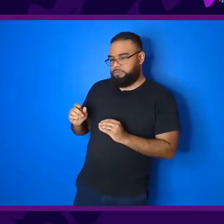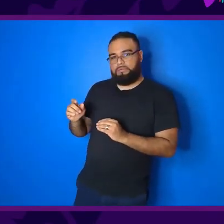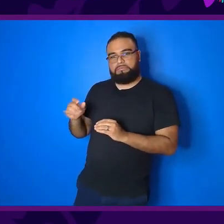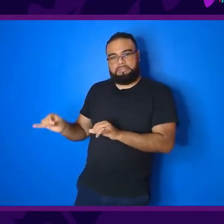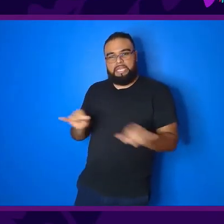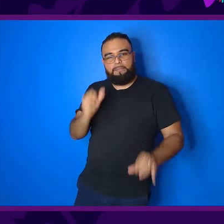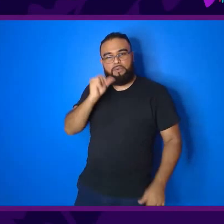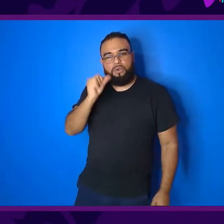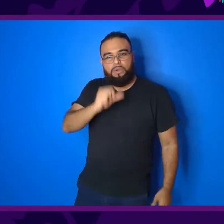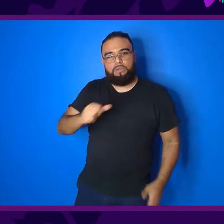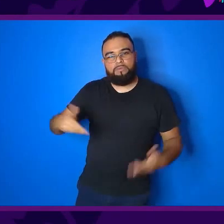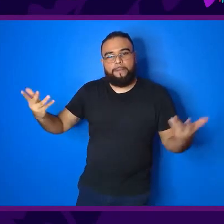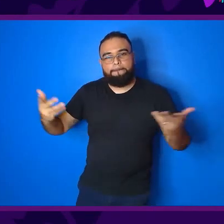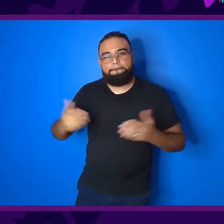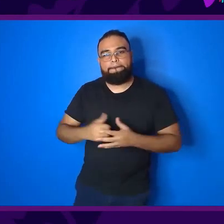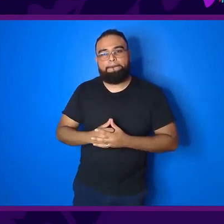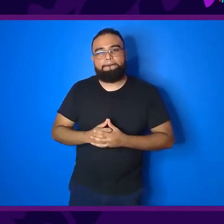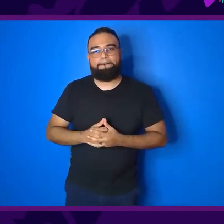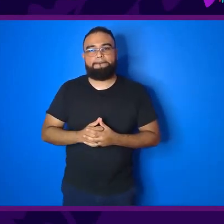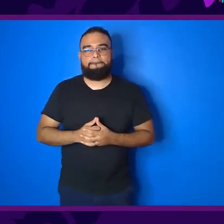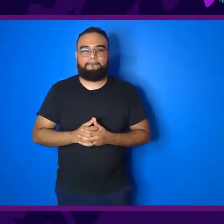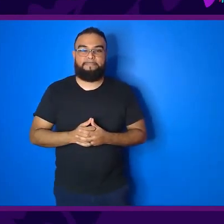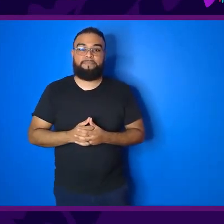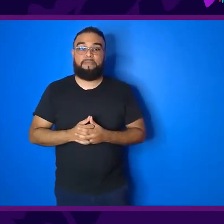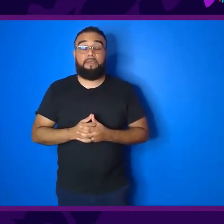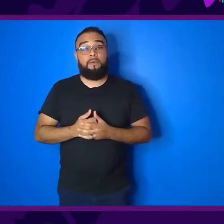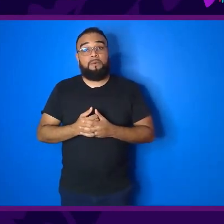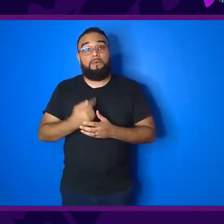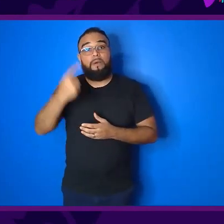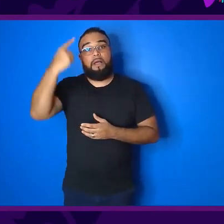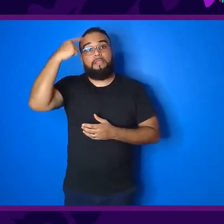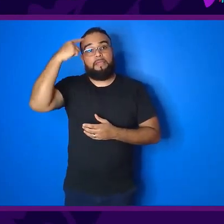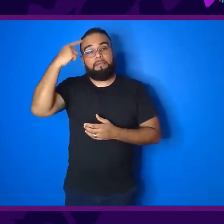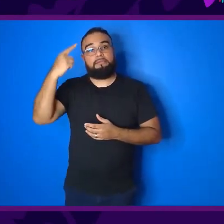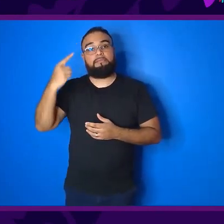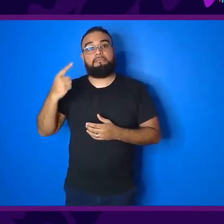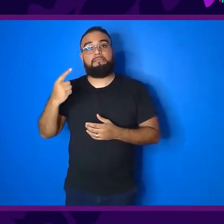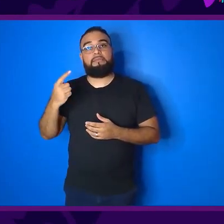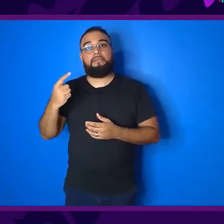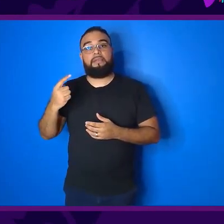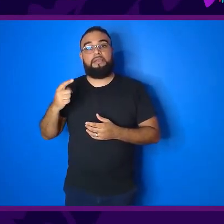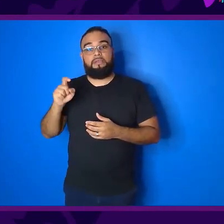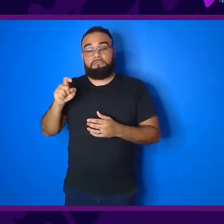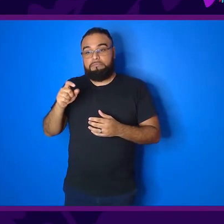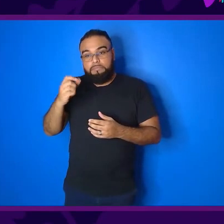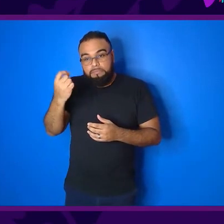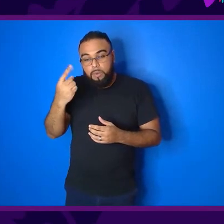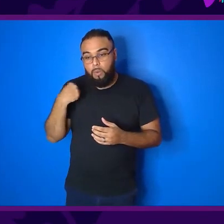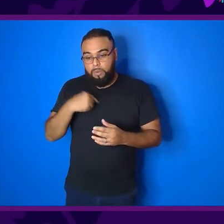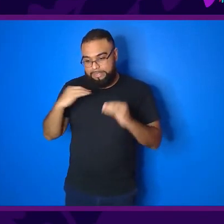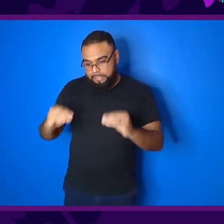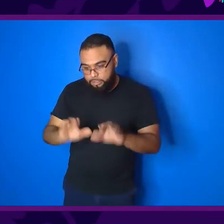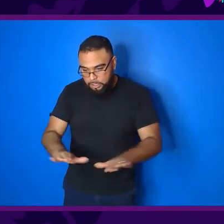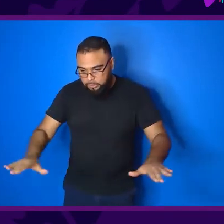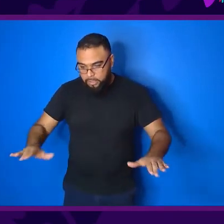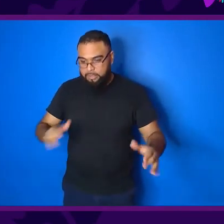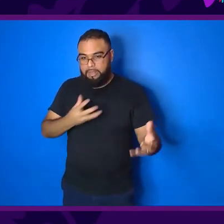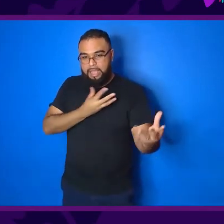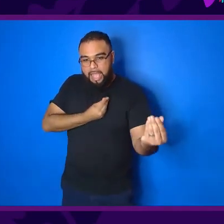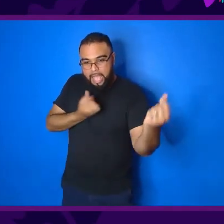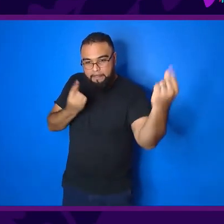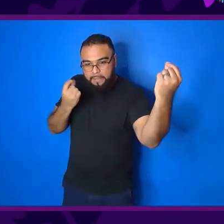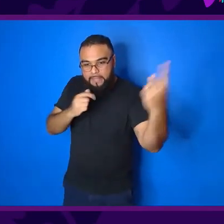taught what we need to raise children: empathy, patience, attention to detail.